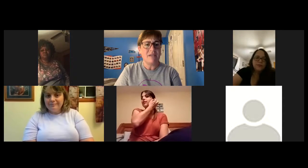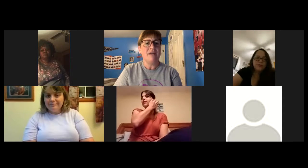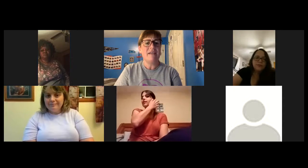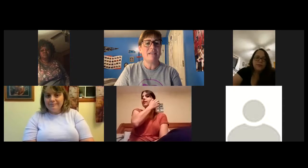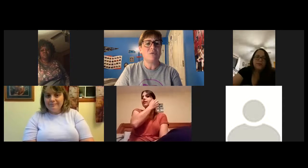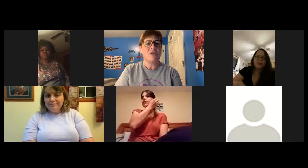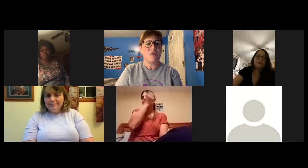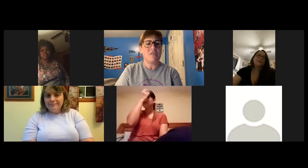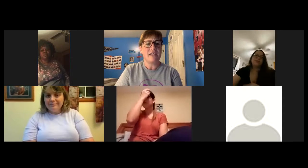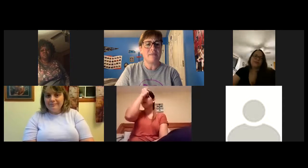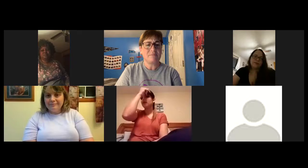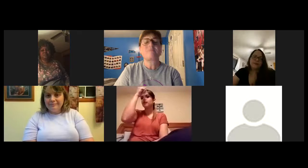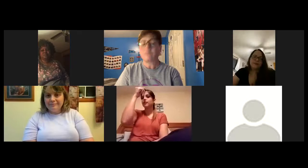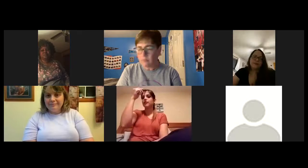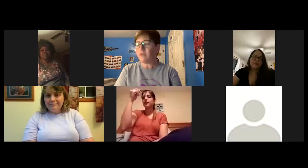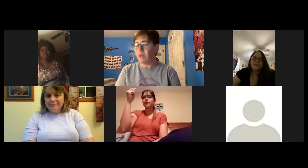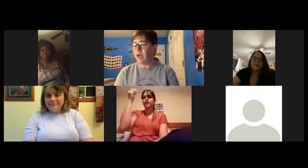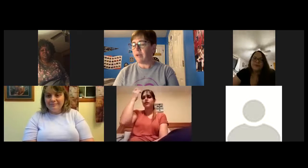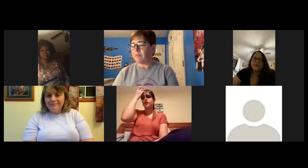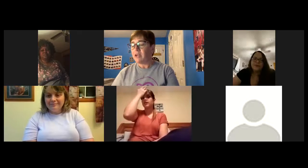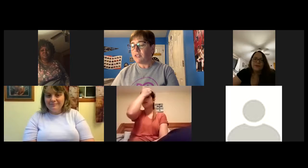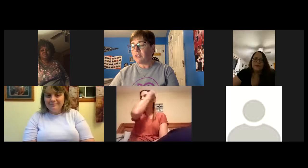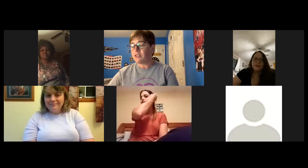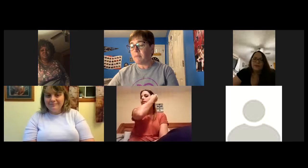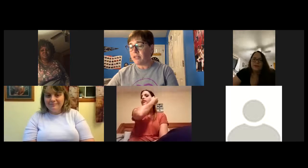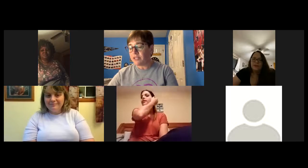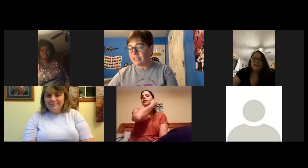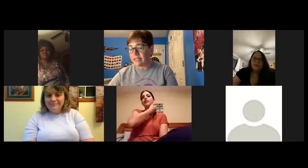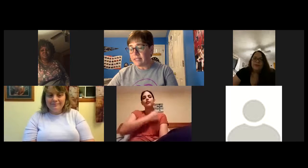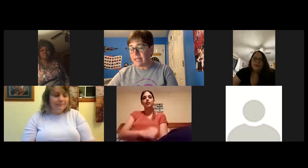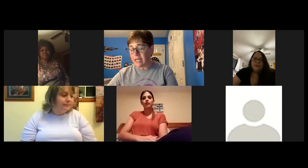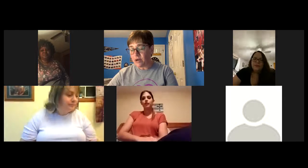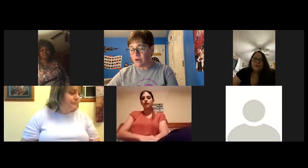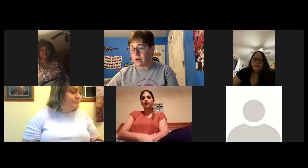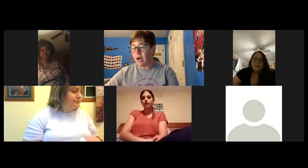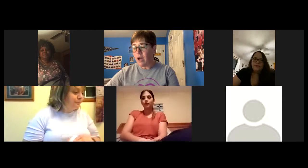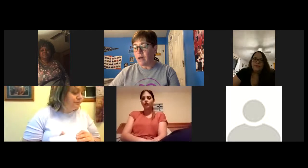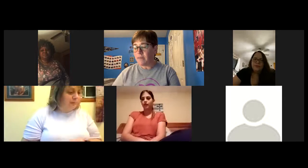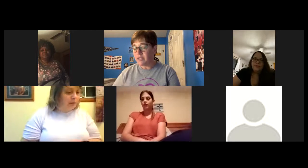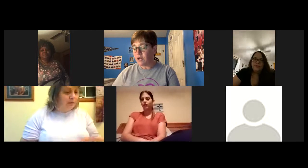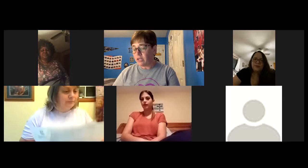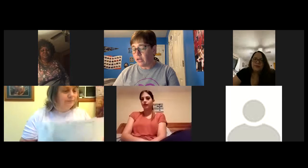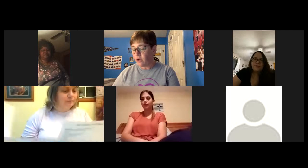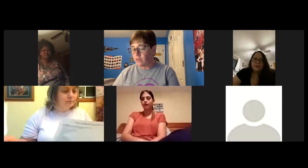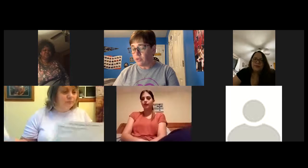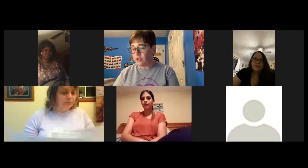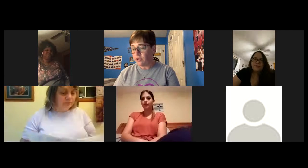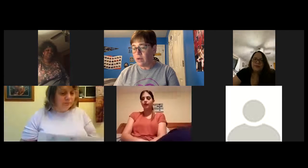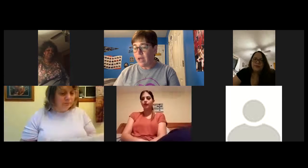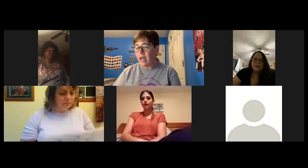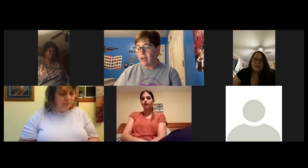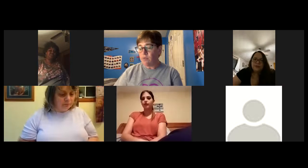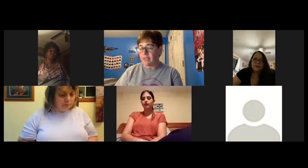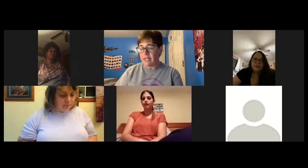time. I think that's what y'all were saying. Yeah. Okay, so there's a bunch of sentences here that y'all can go